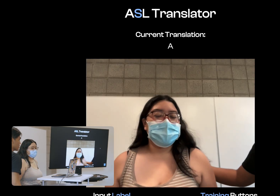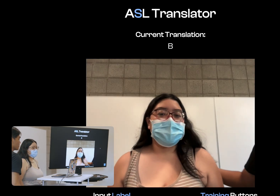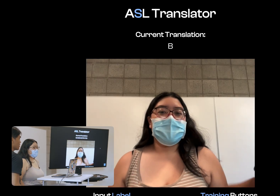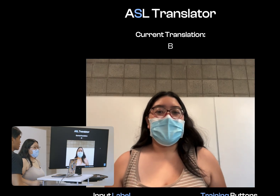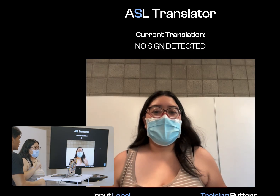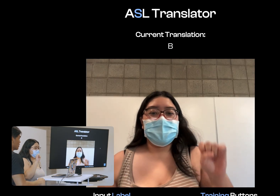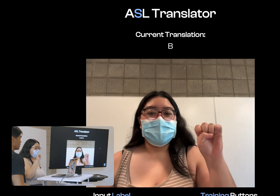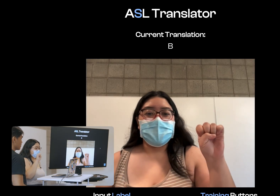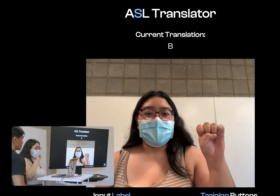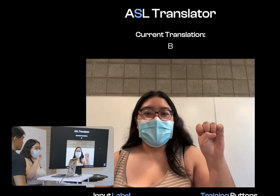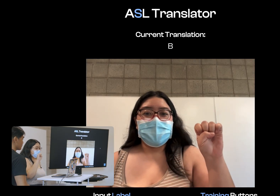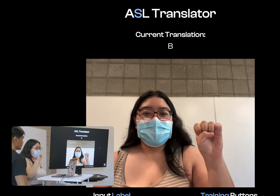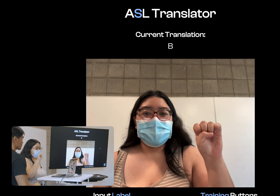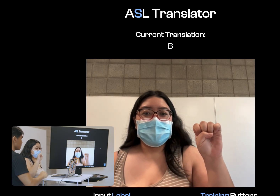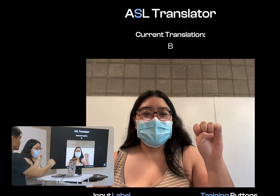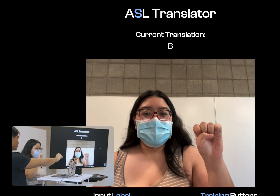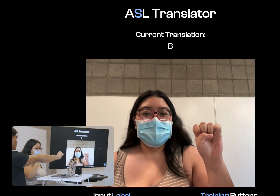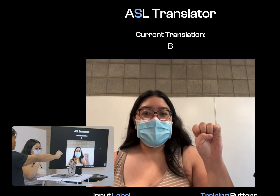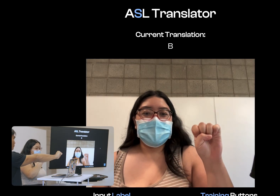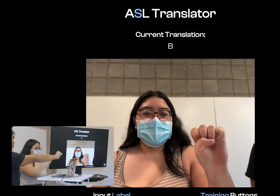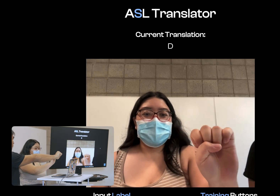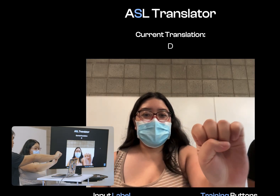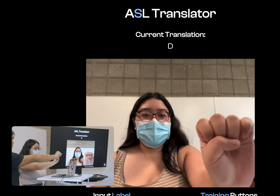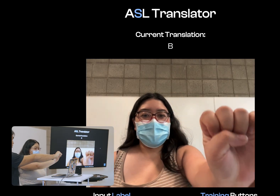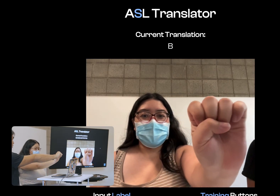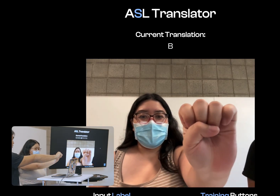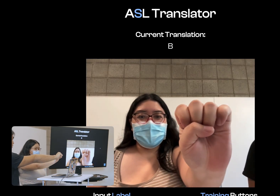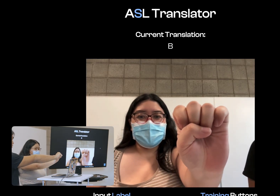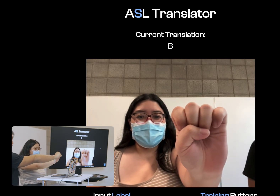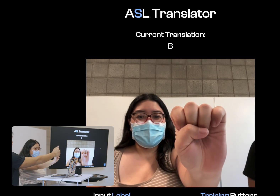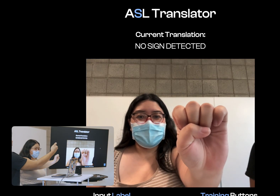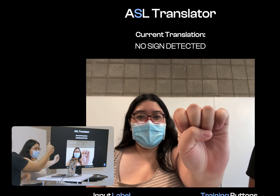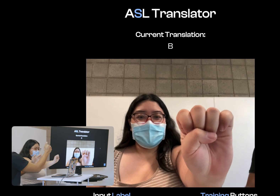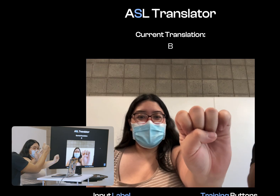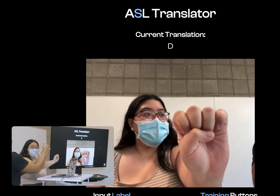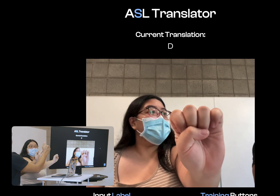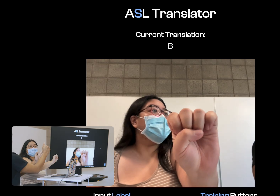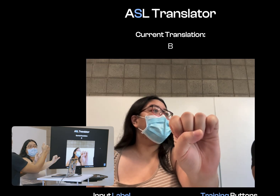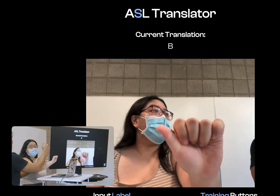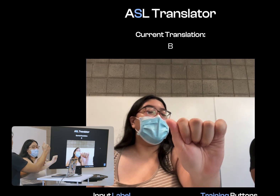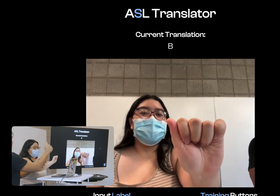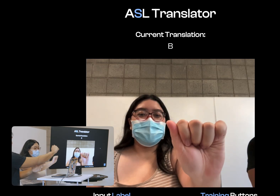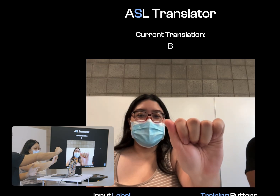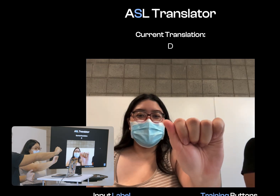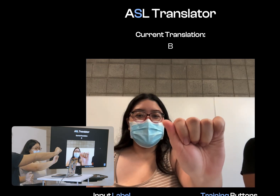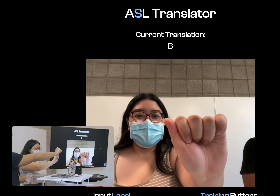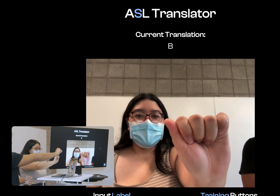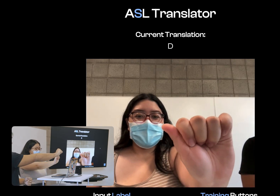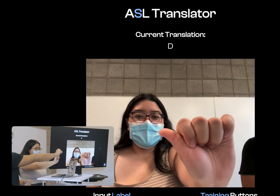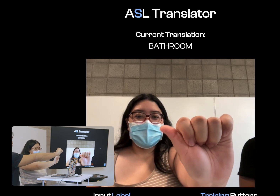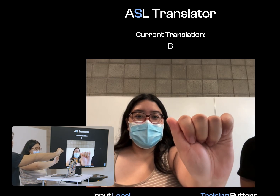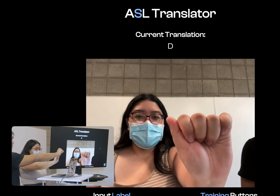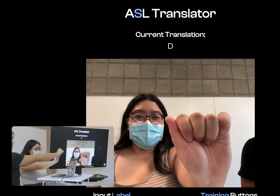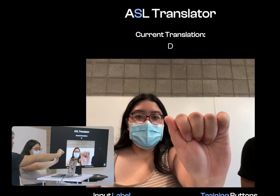There you go. It technically shouldn't be that accurate, right? And then hold it up to the screen. This is a very different Oh, it's like this. It's a hand sign. Whoops. body